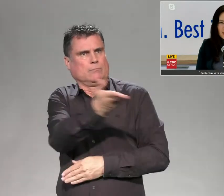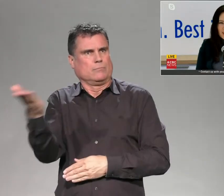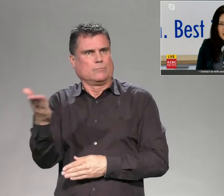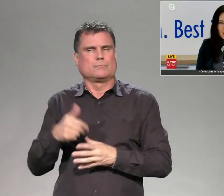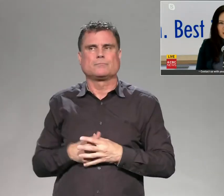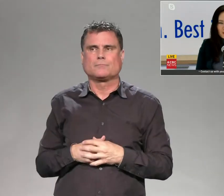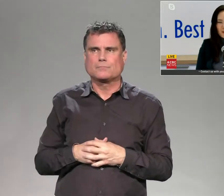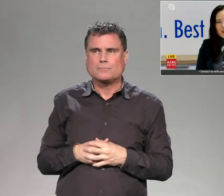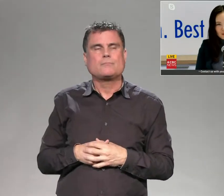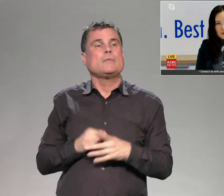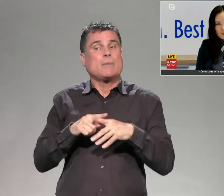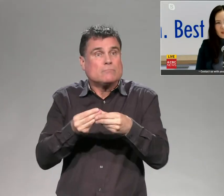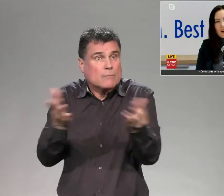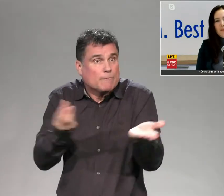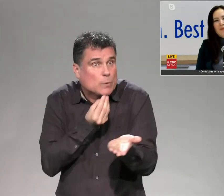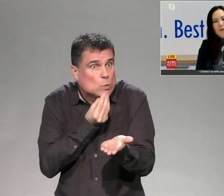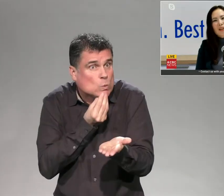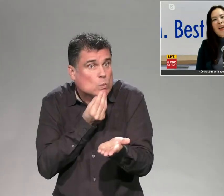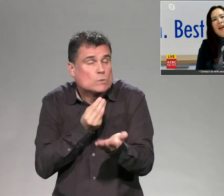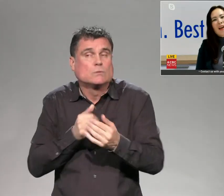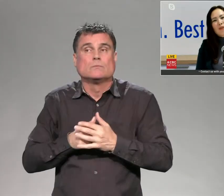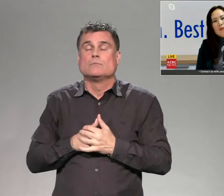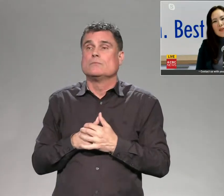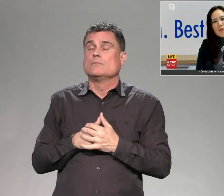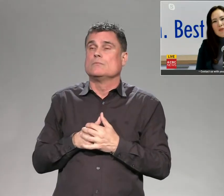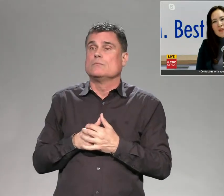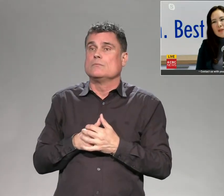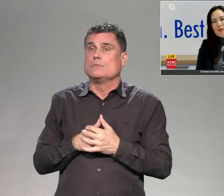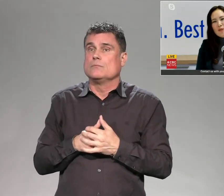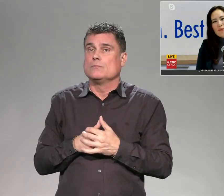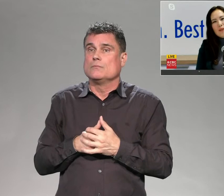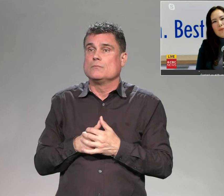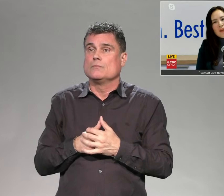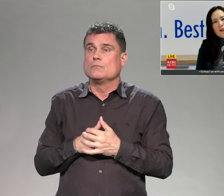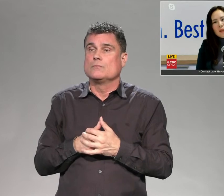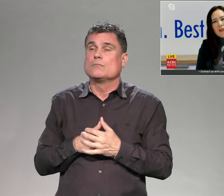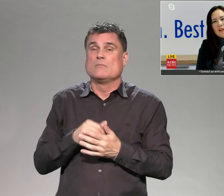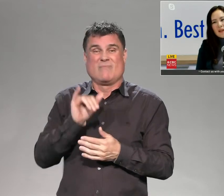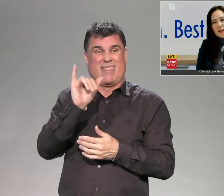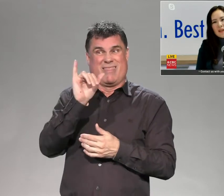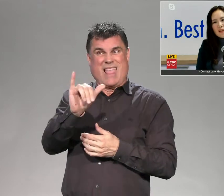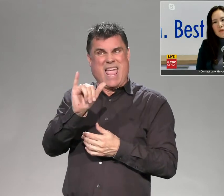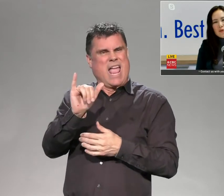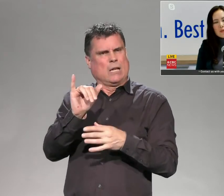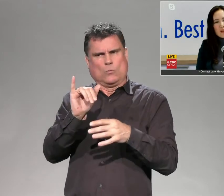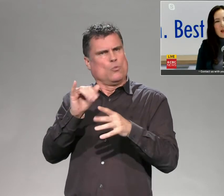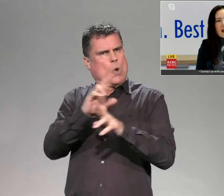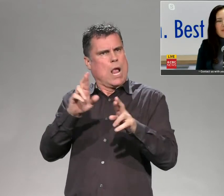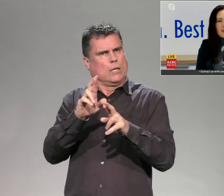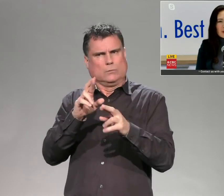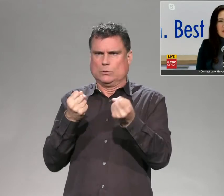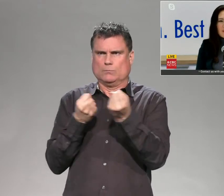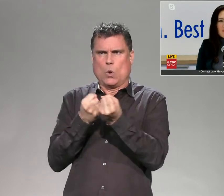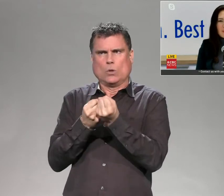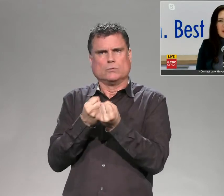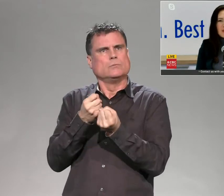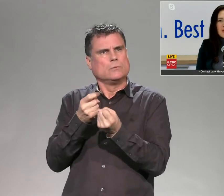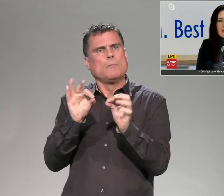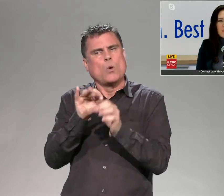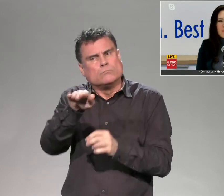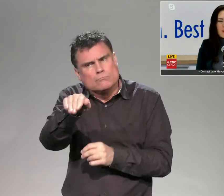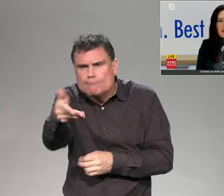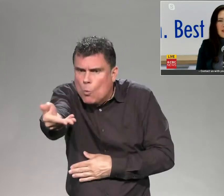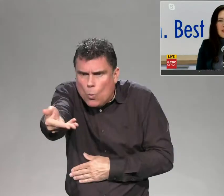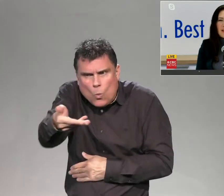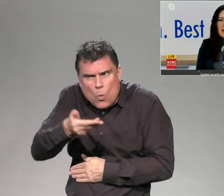it's not shared food, individually wrapped food, and those types of things, to be welcoming the individuals and having lots of information